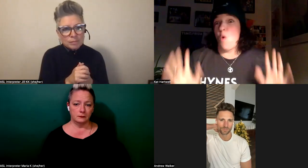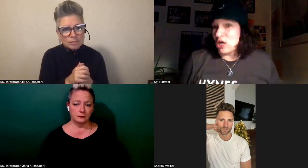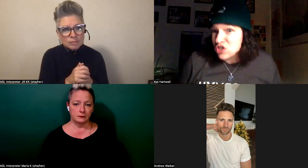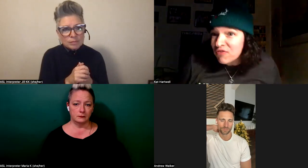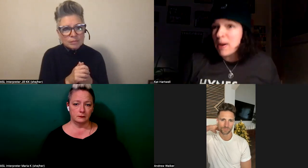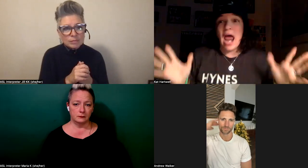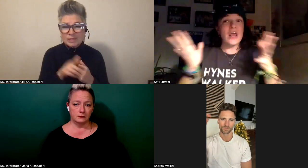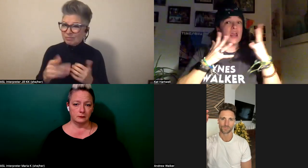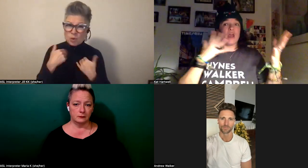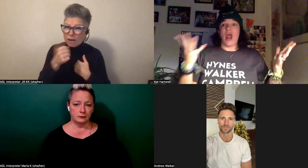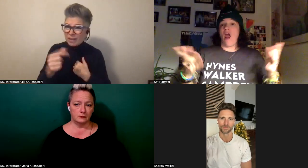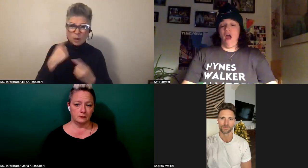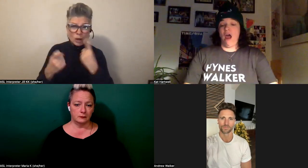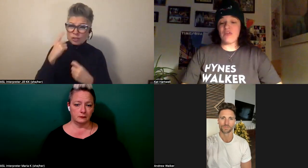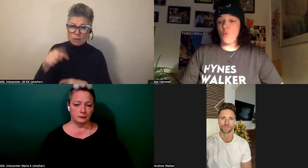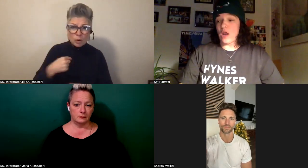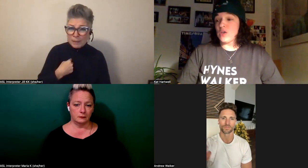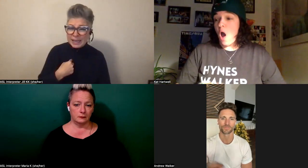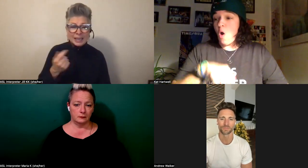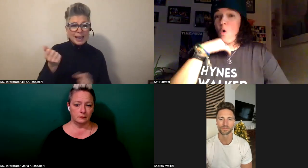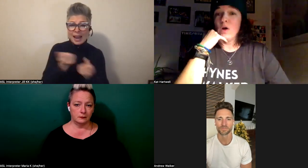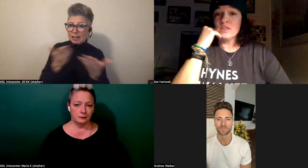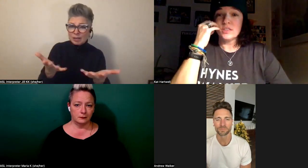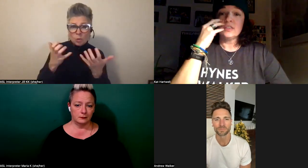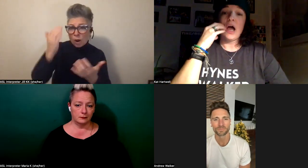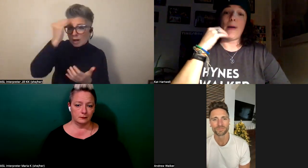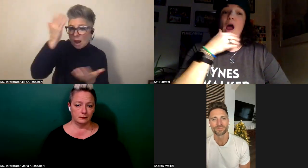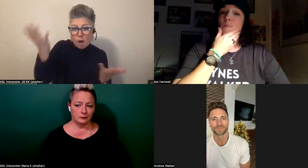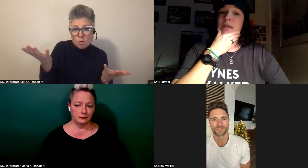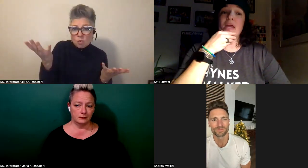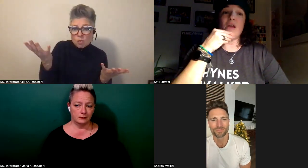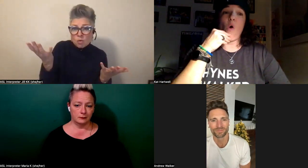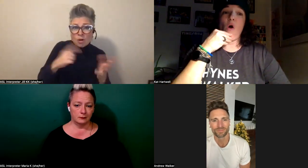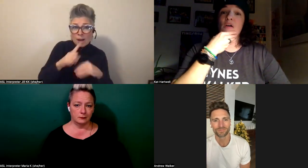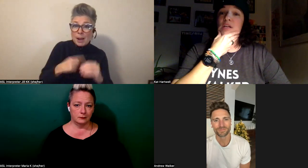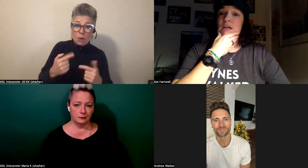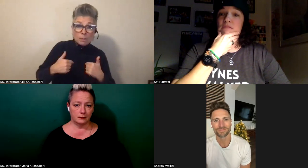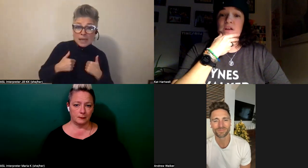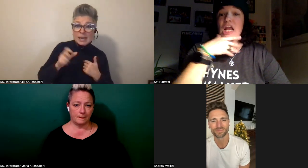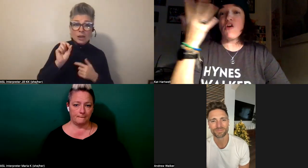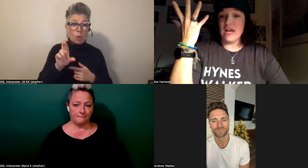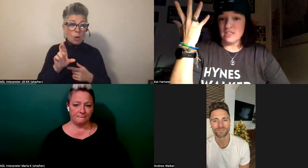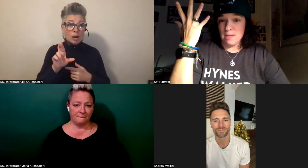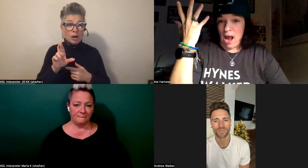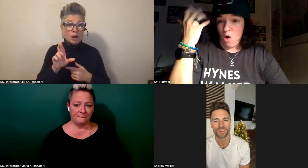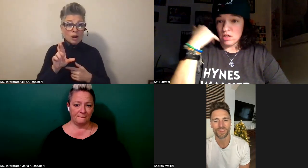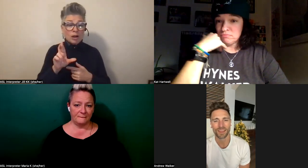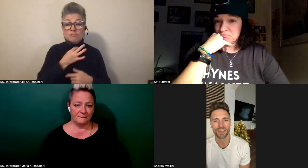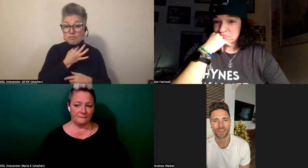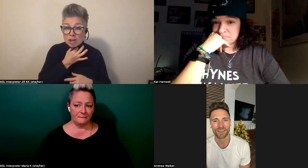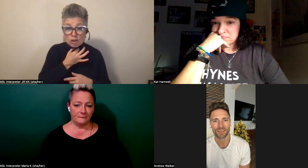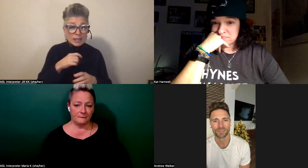you have any questions for me? Anything you want to know about me or curious